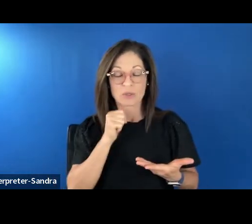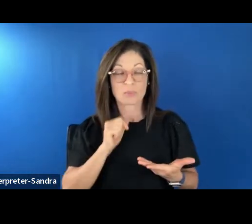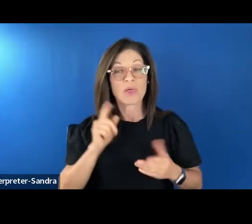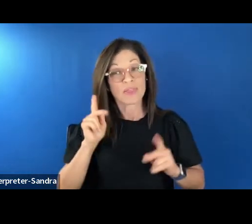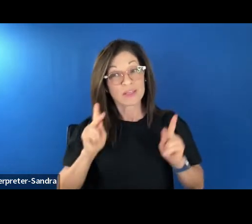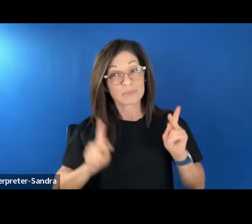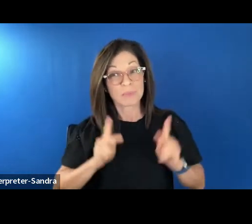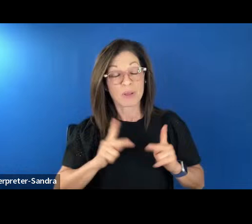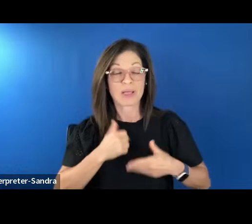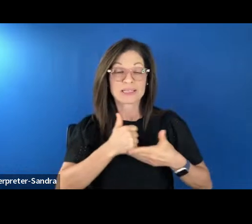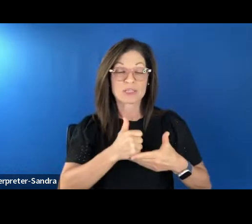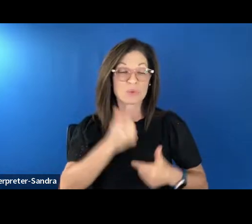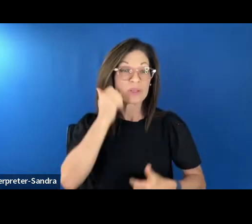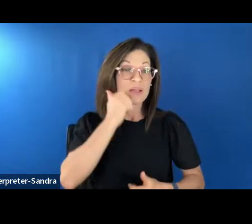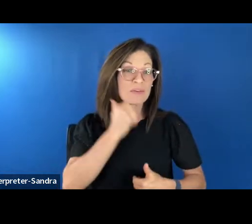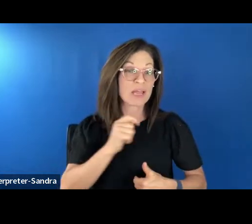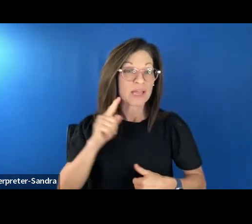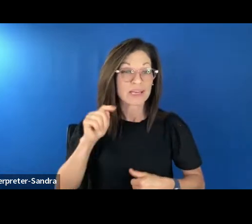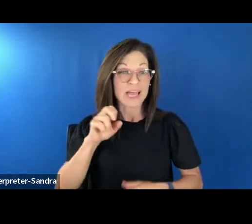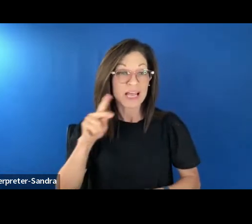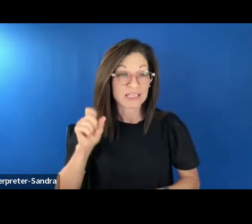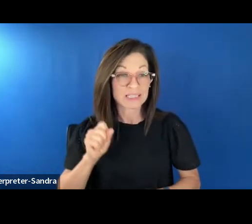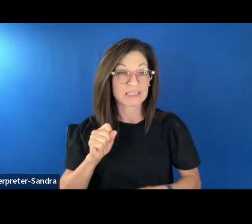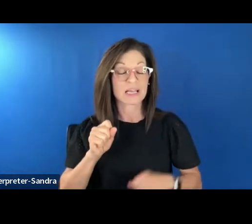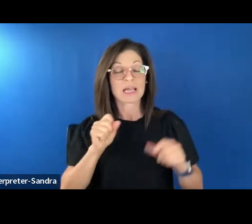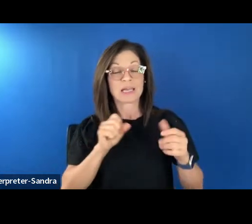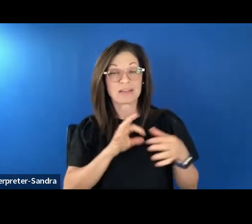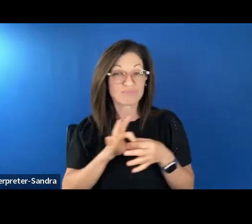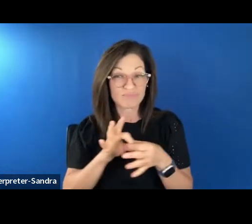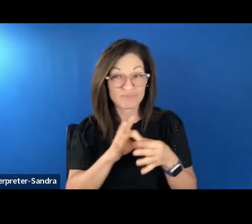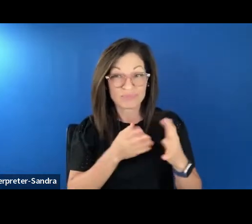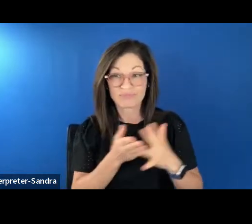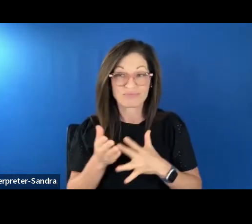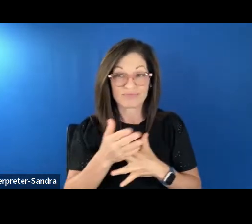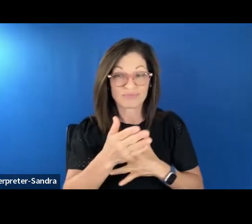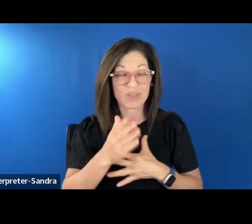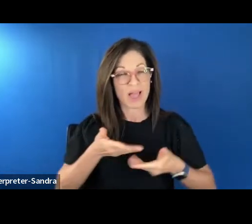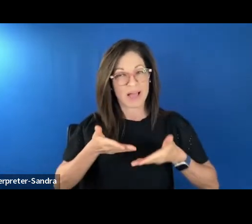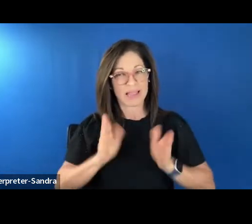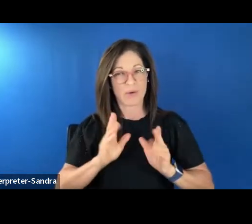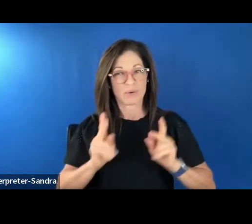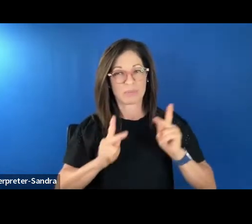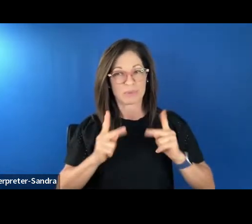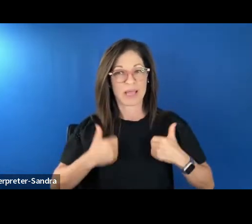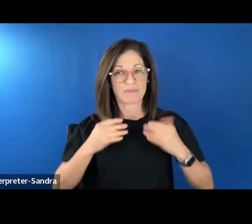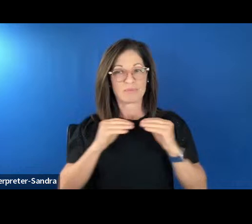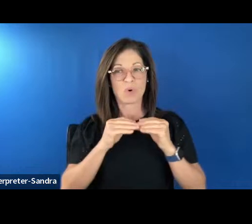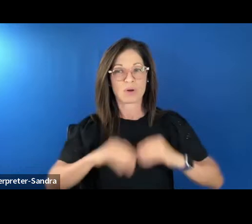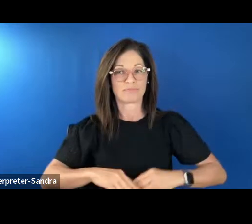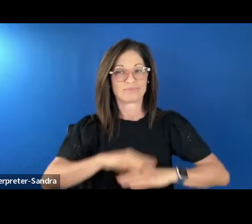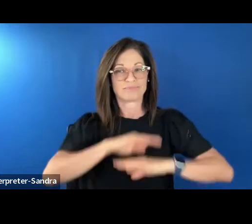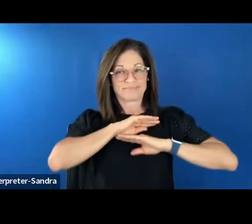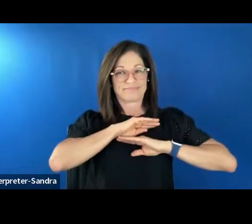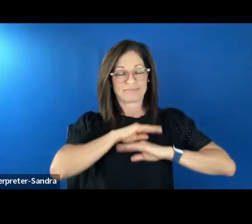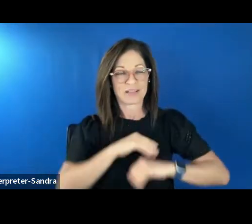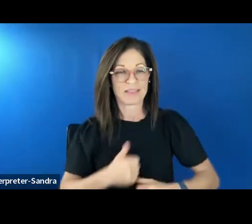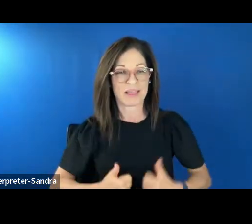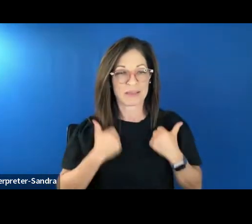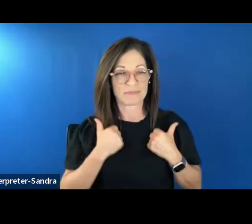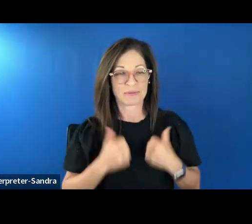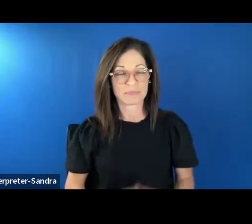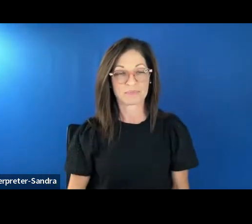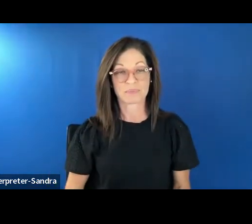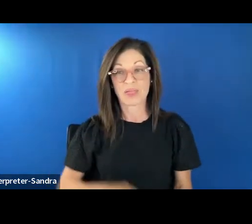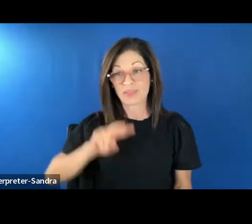tasks, communication, and navigation, empowering individuals to lead more fulfilling lives. The